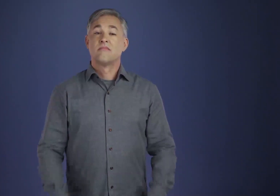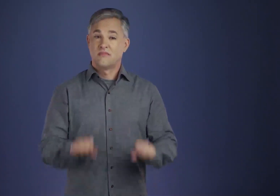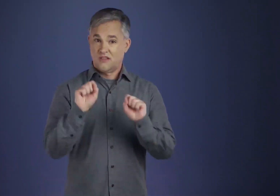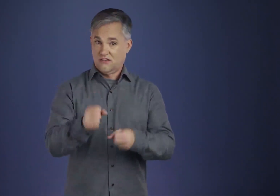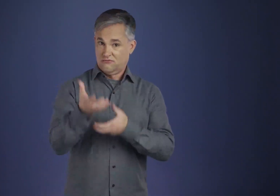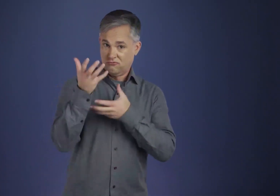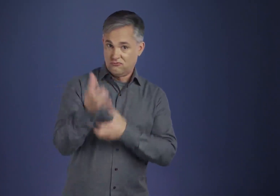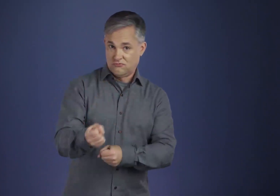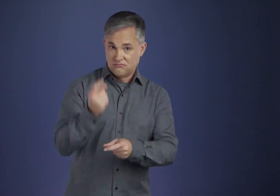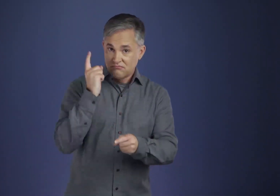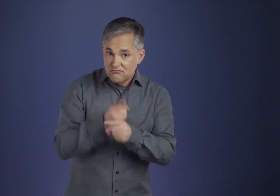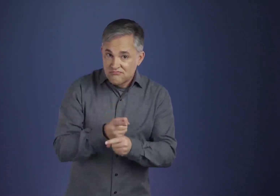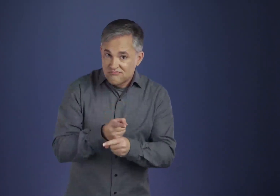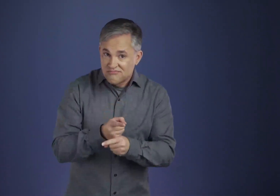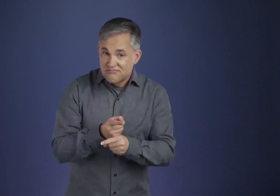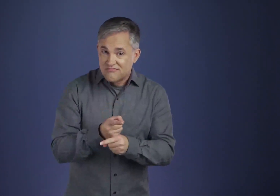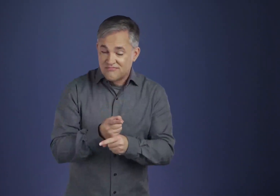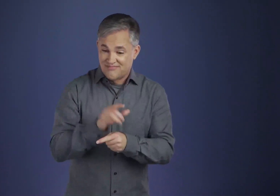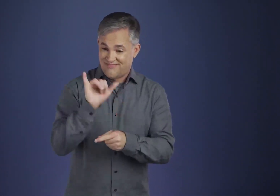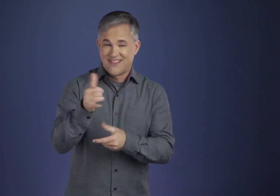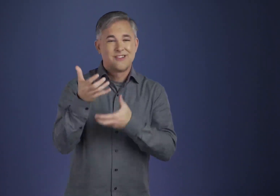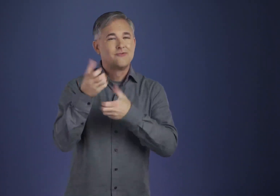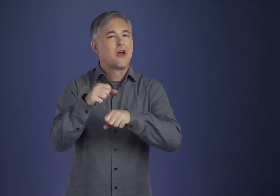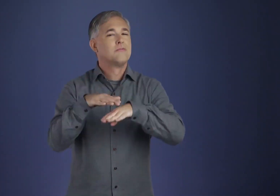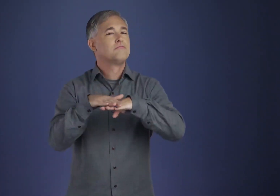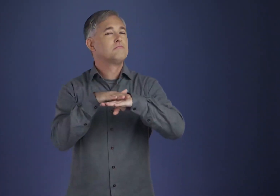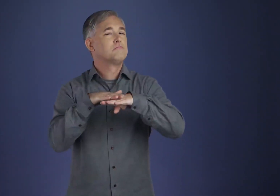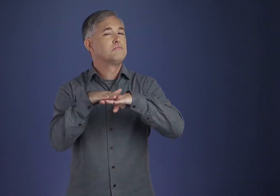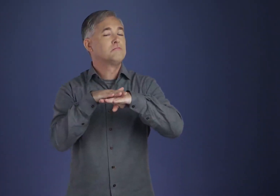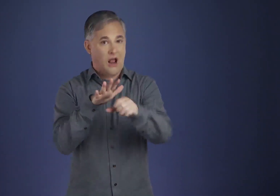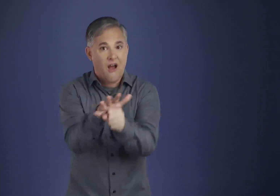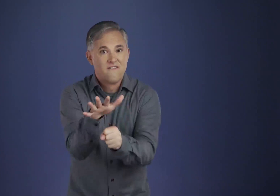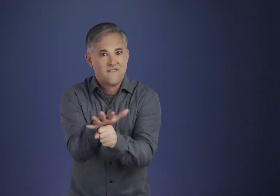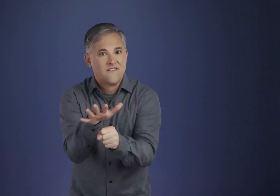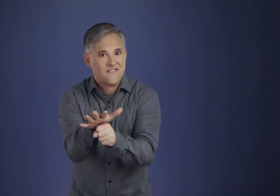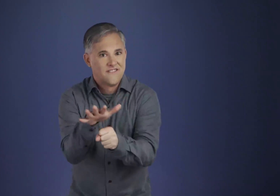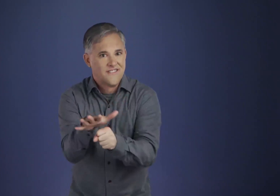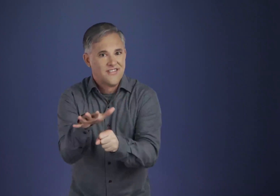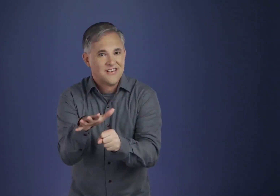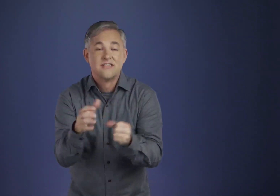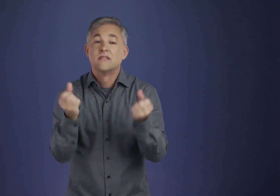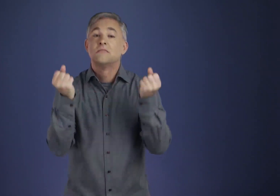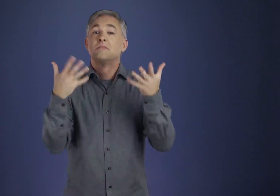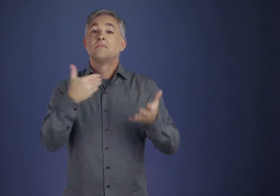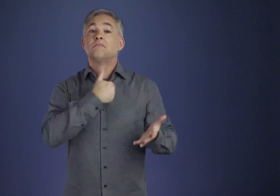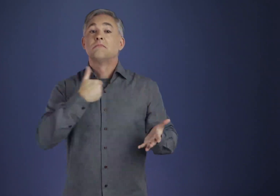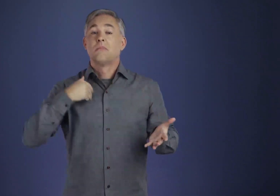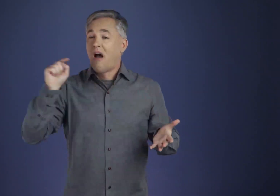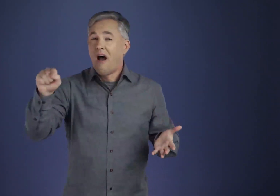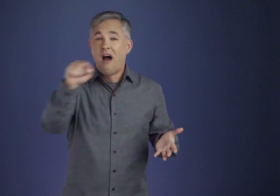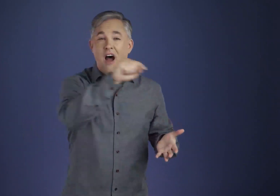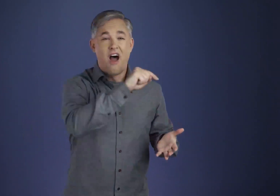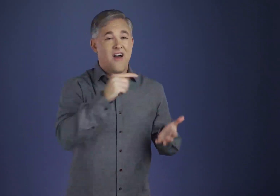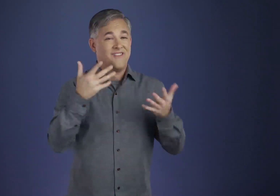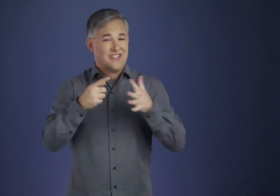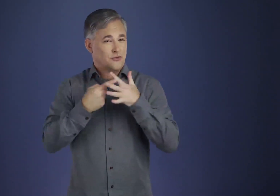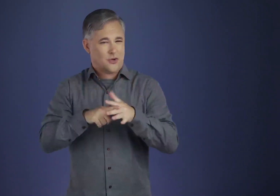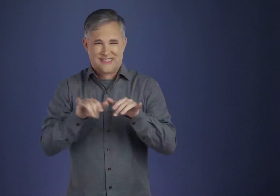Surely you can have faith in them. Even this minimum of faith will be enough. You will find many members who have